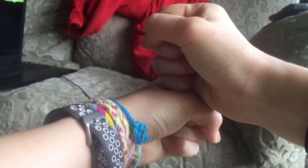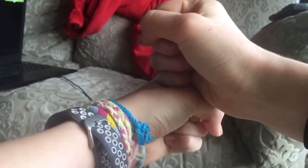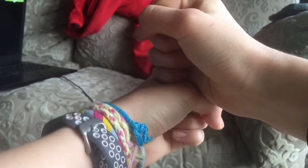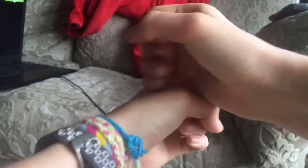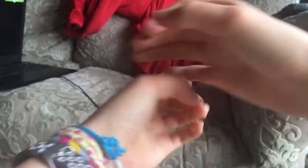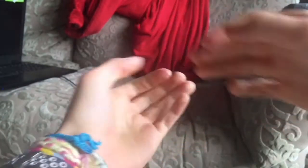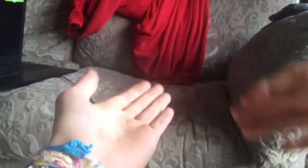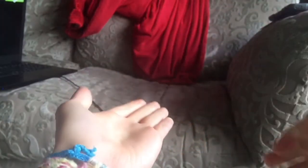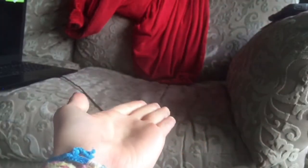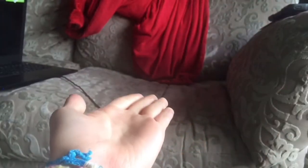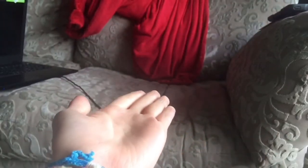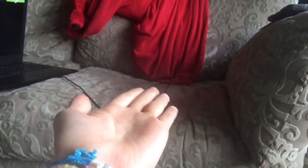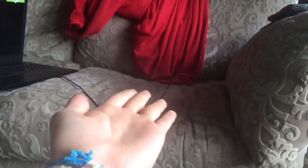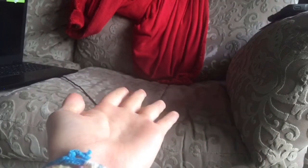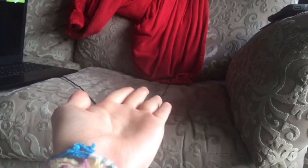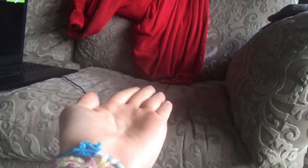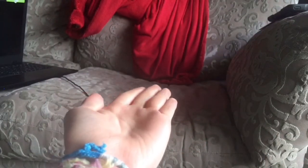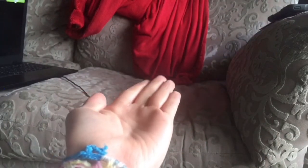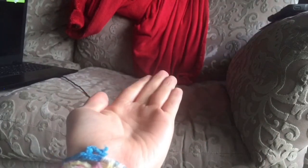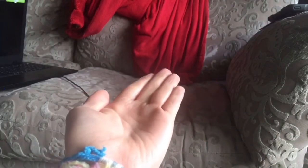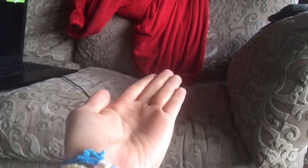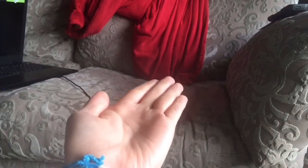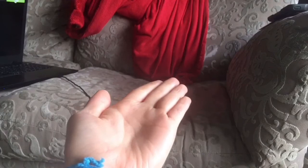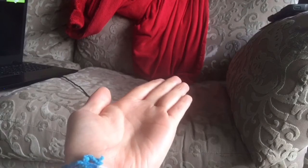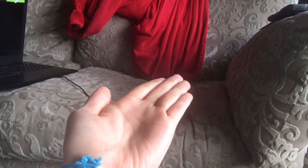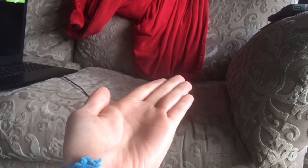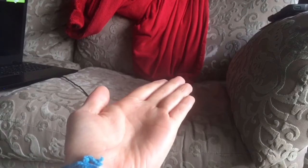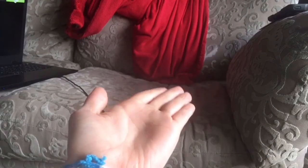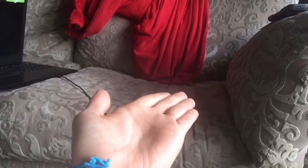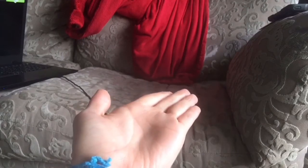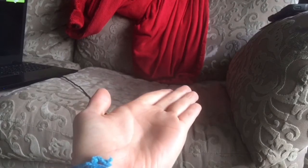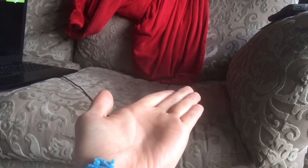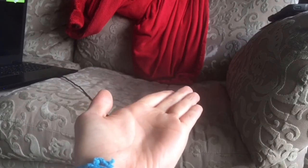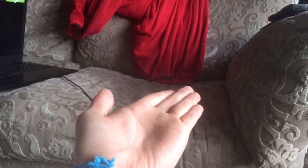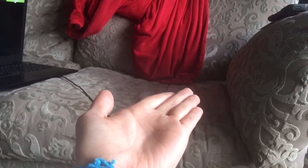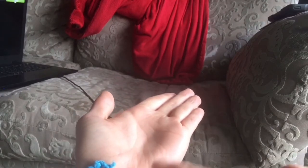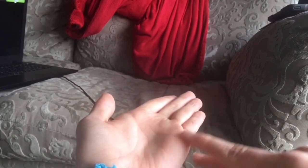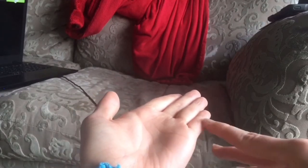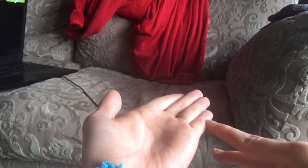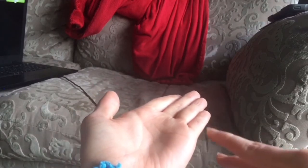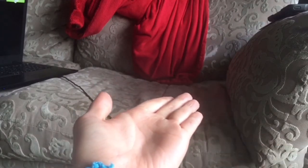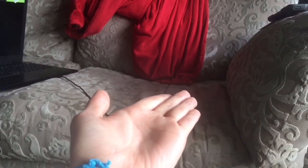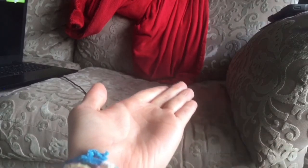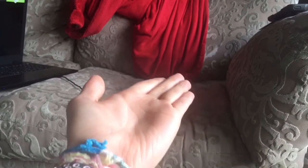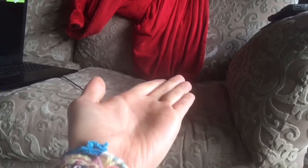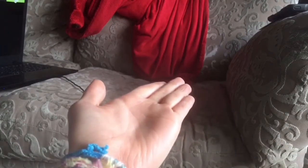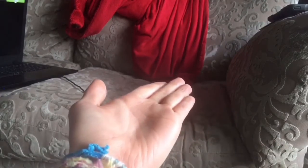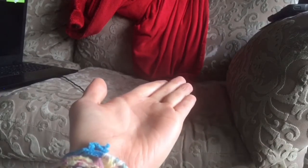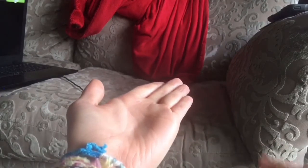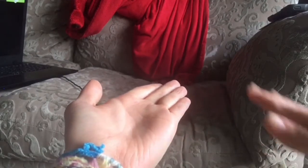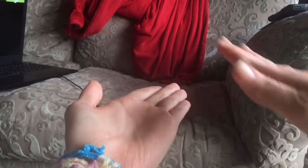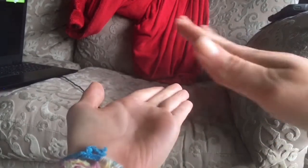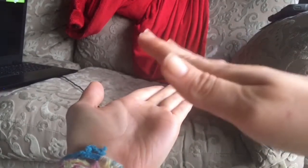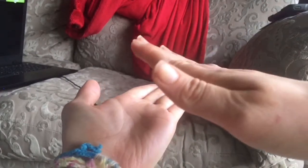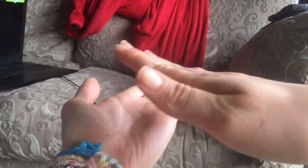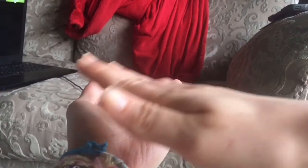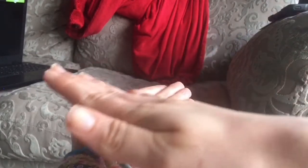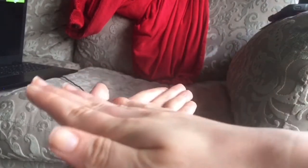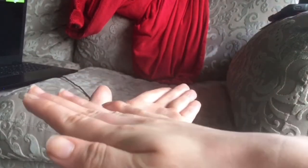And we're on to H, and you're going to lay your palm really flat. And then you're going to take your right hand